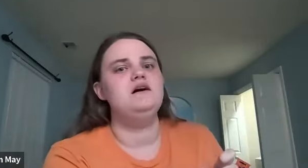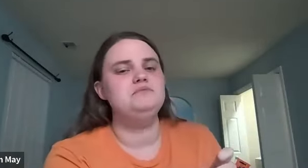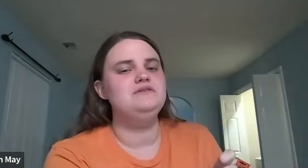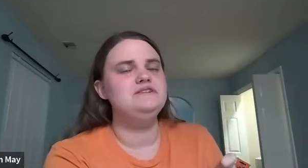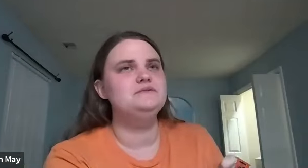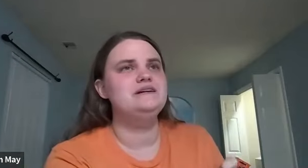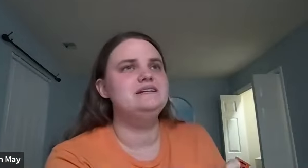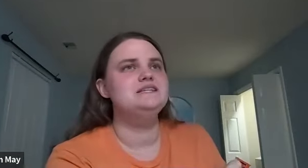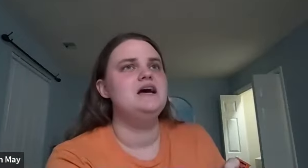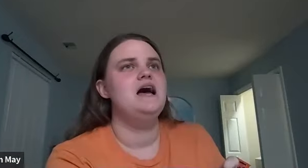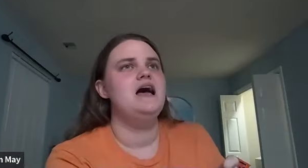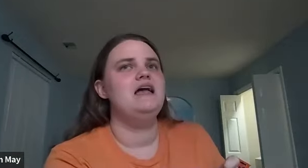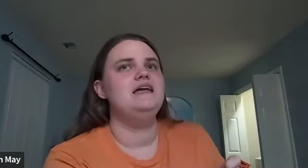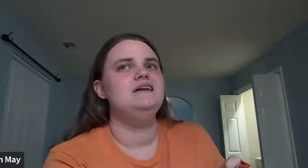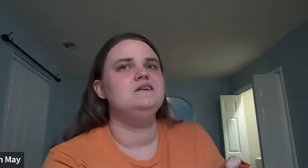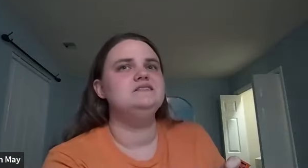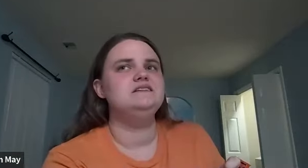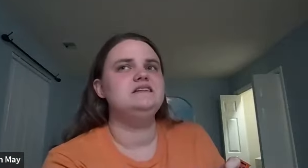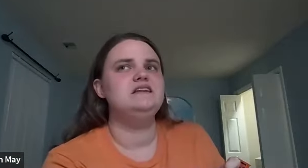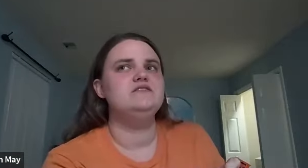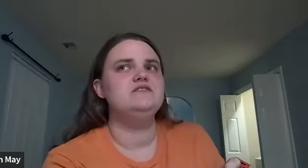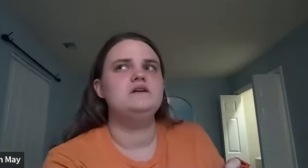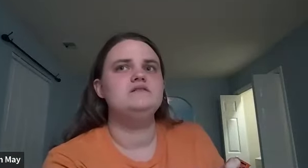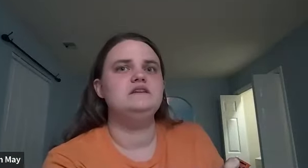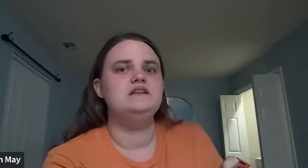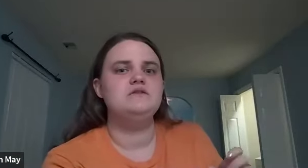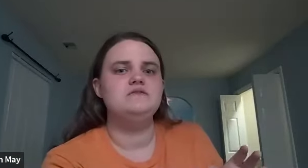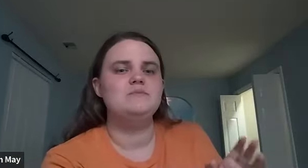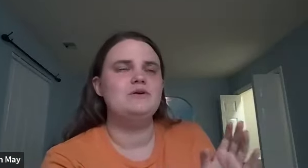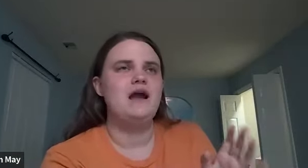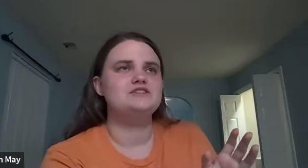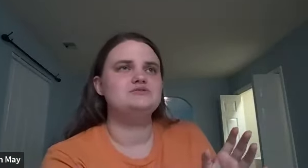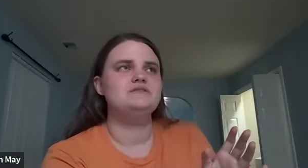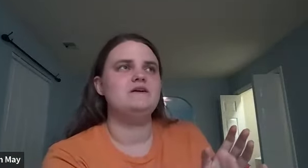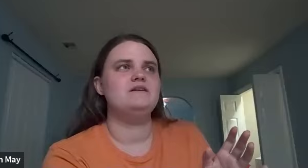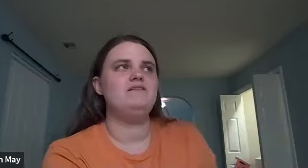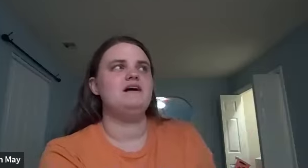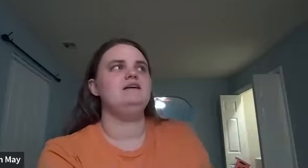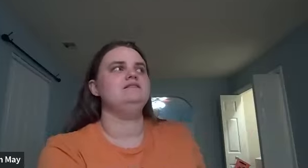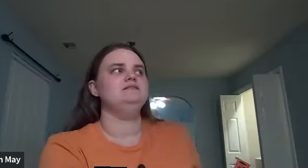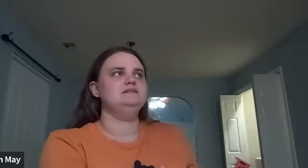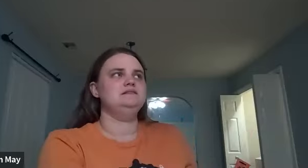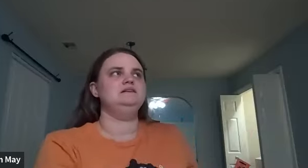couple of different ways. And honestly, neither of them are actually very like